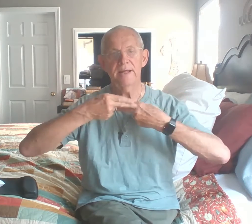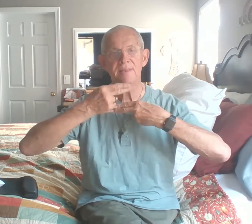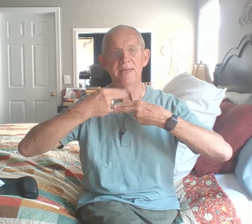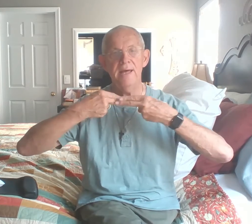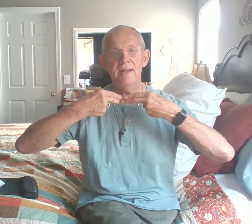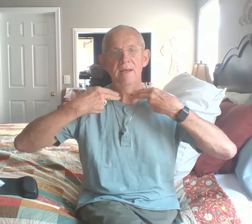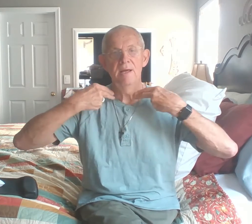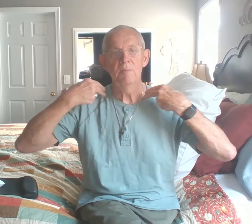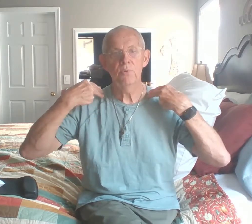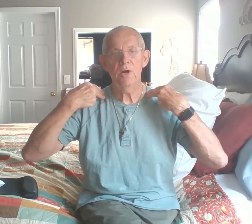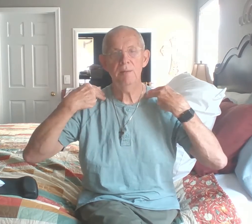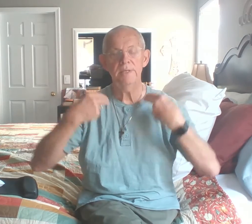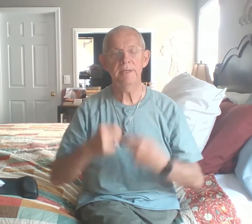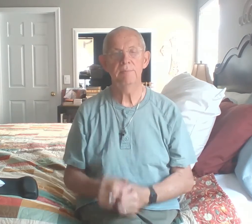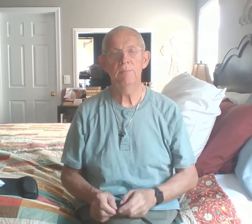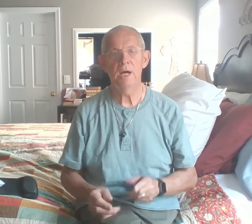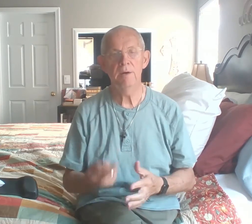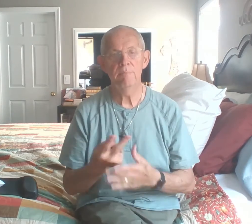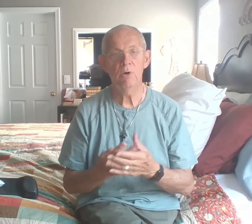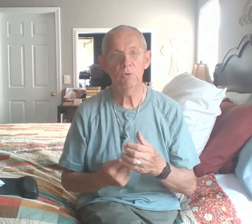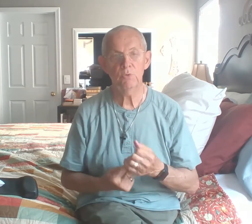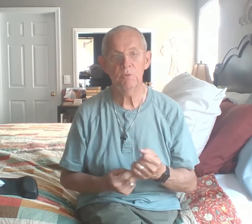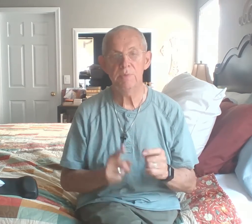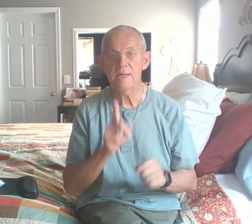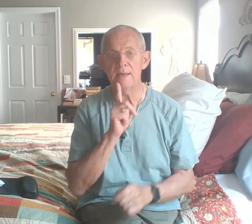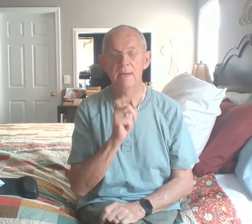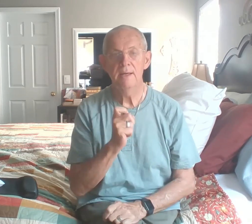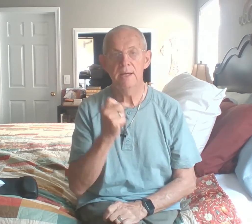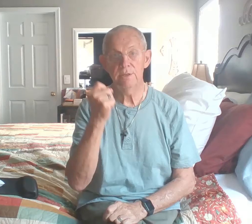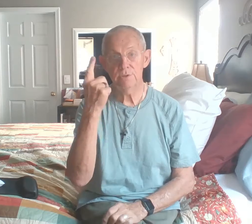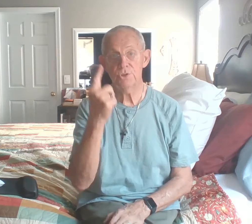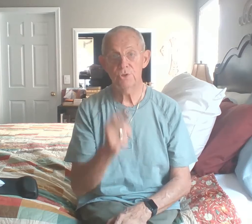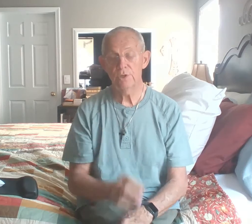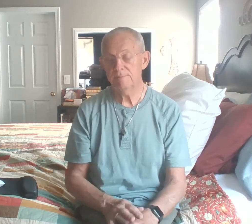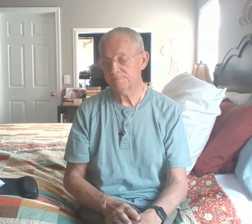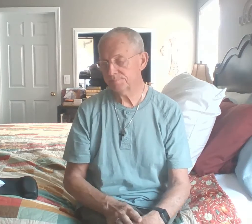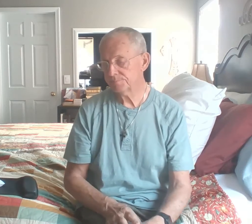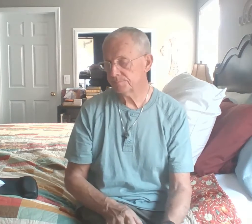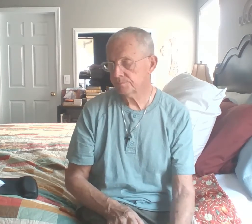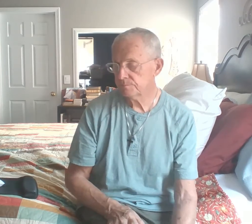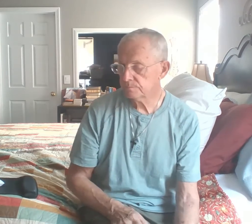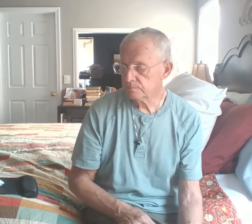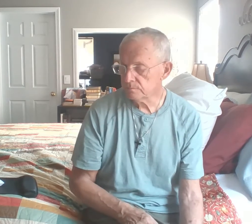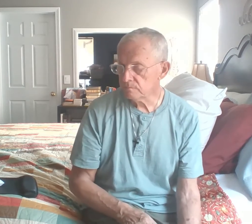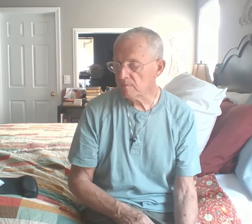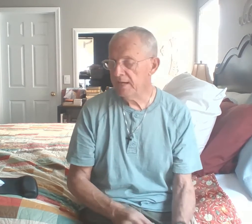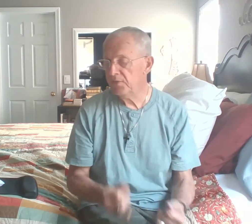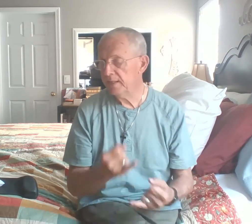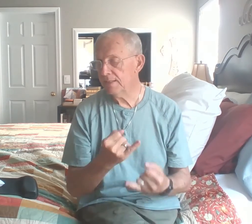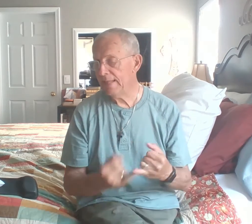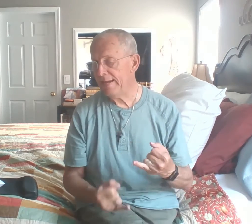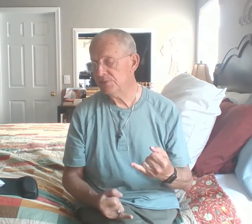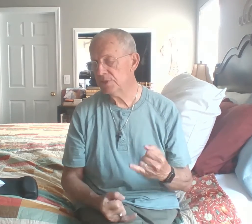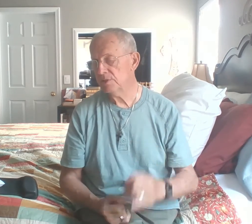that. Probably both would be understood. And then last in the book